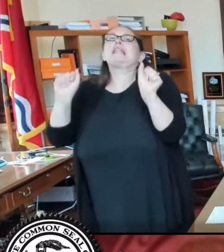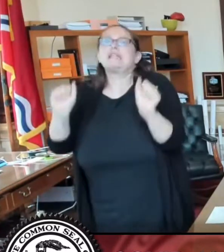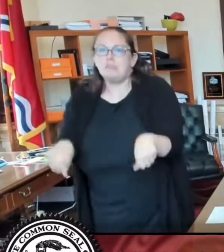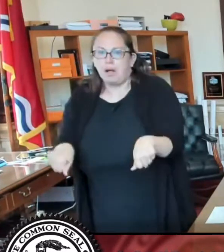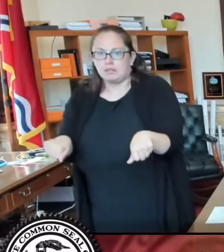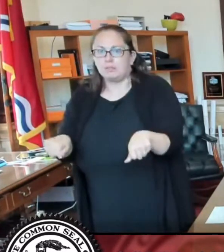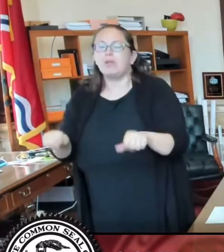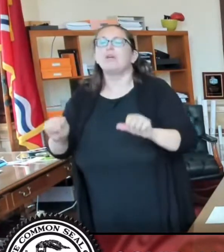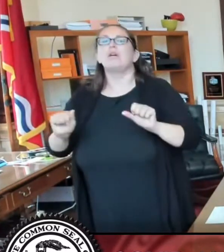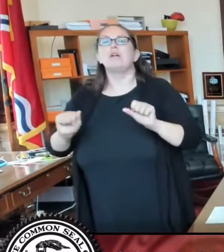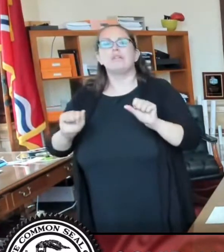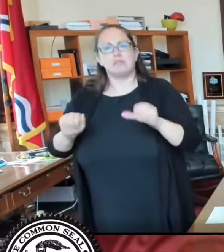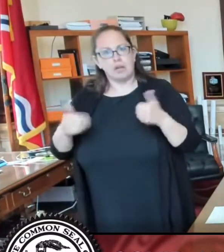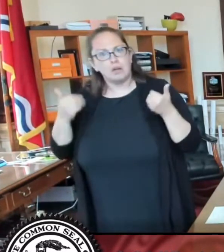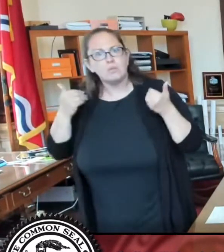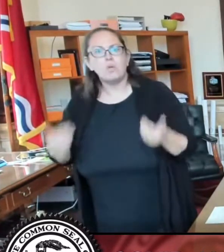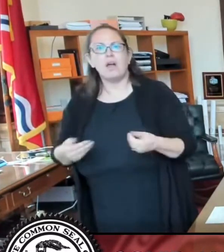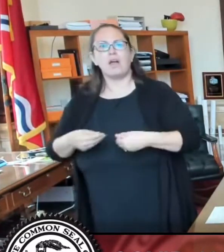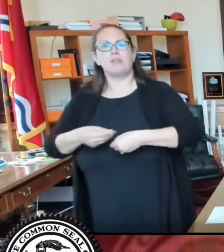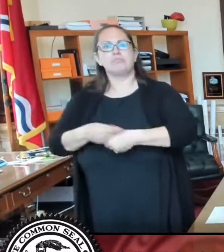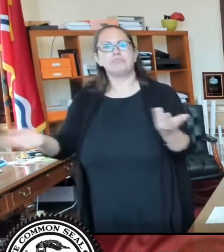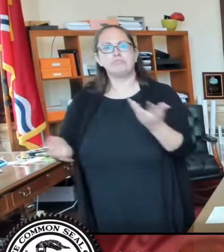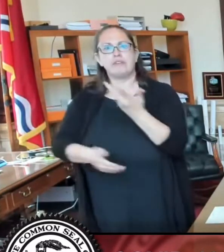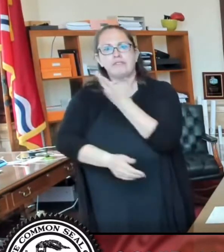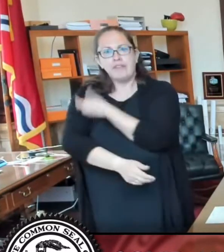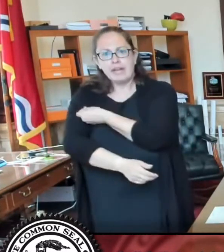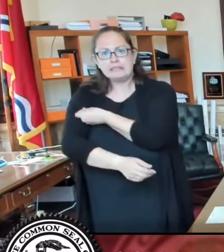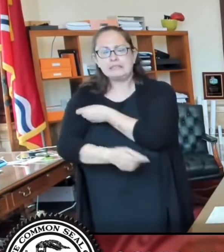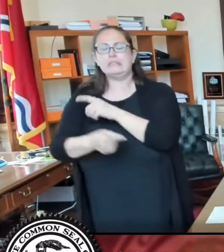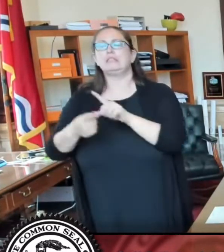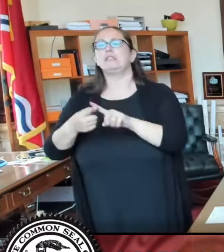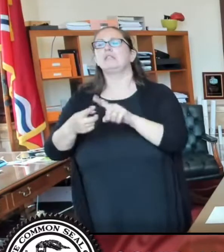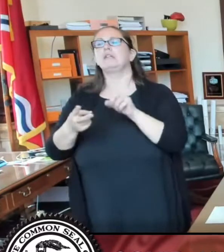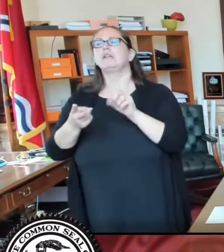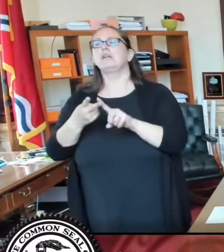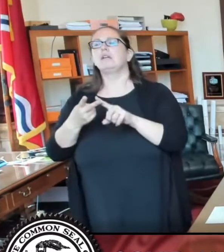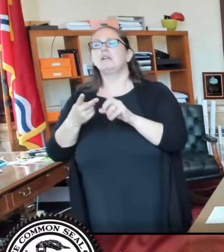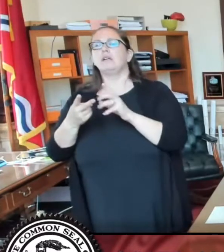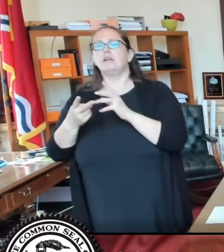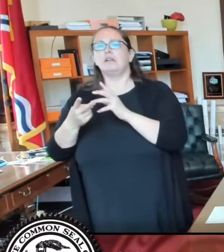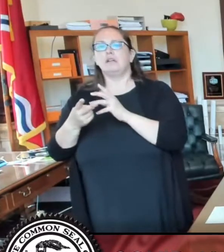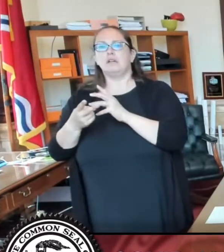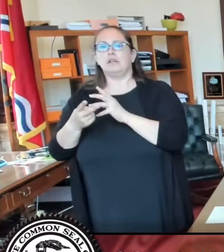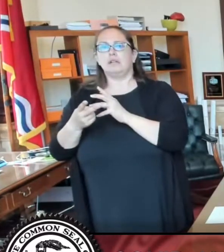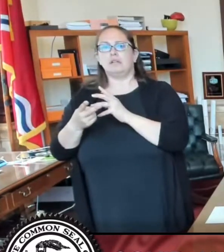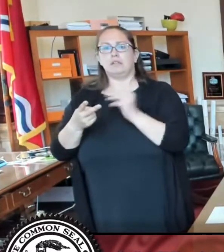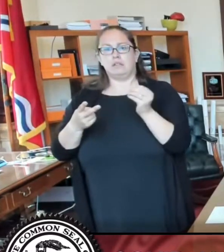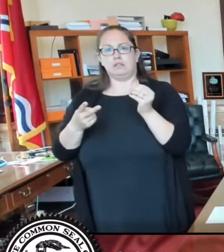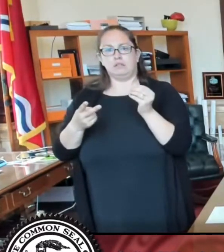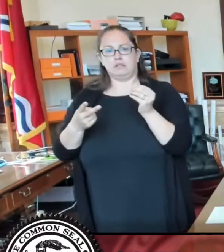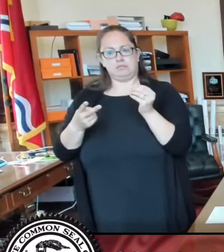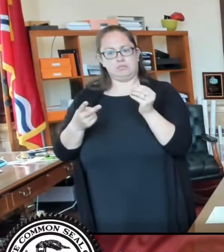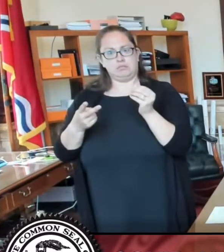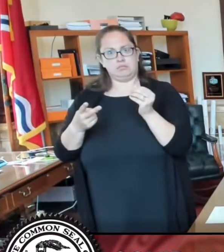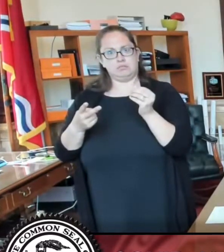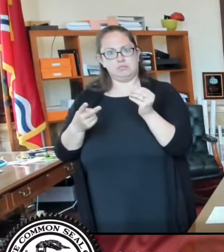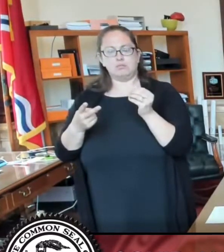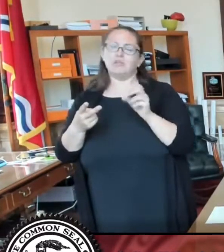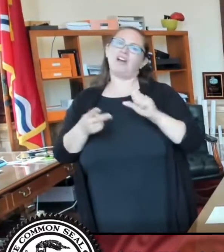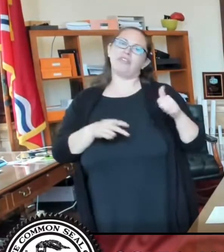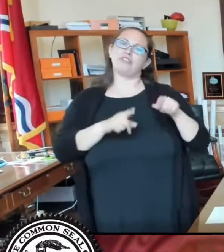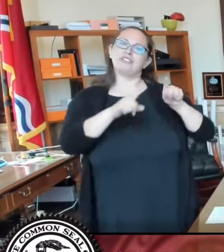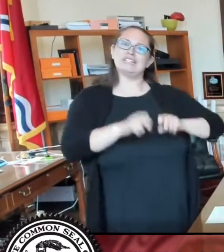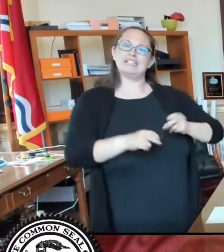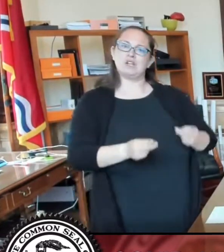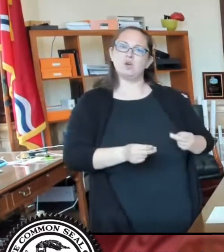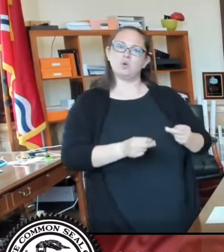a vaccine, and first of all, of course, also to a quick diagnostic